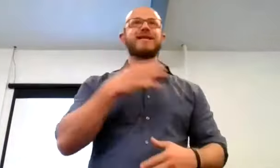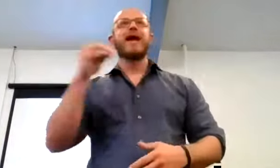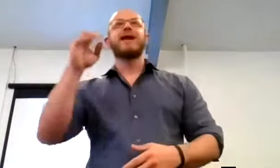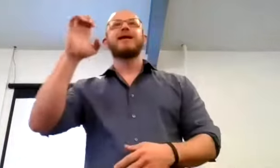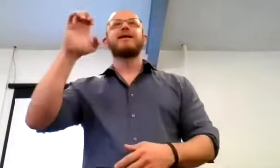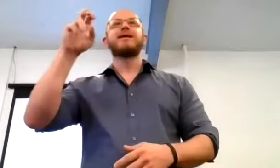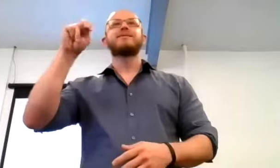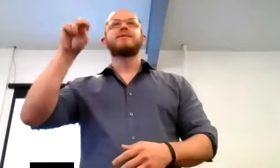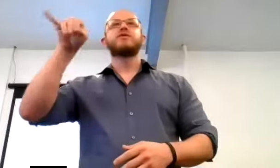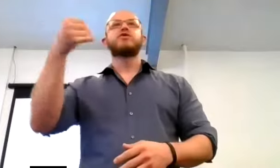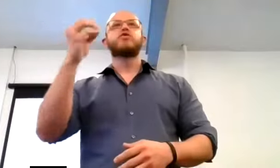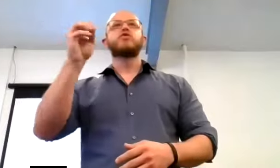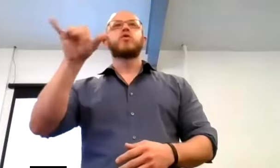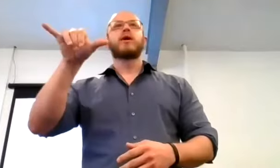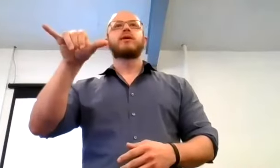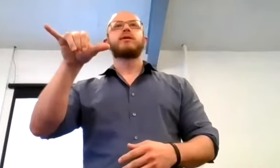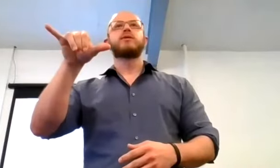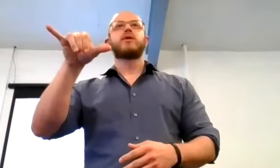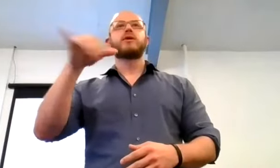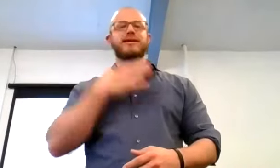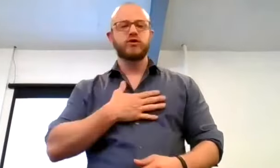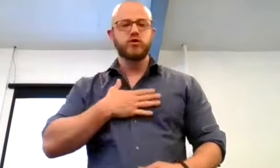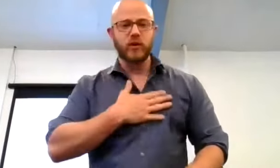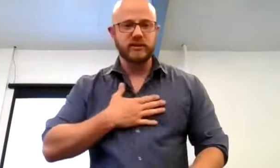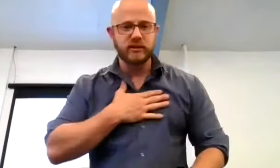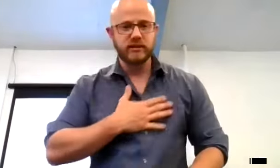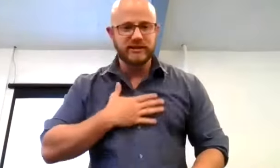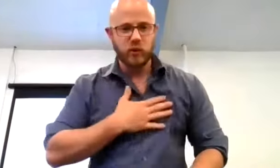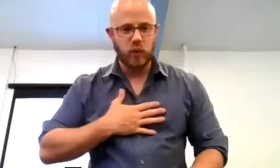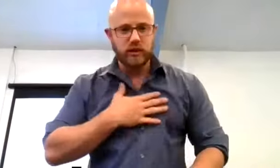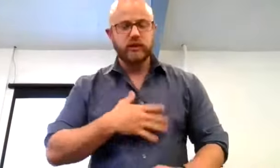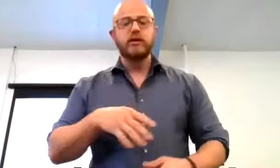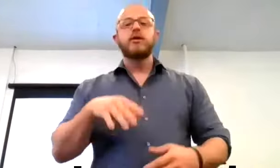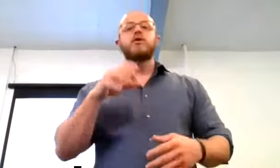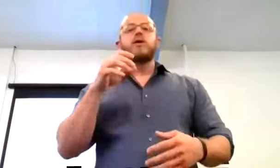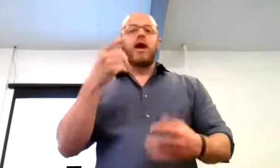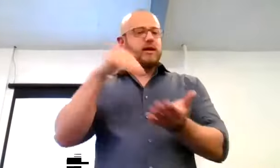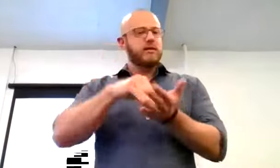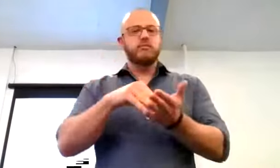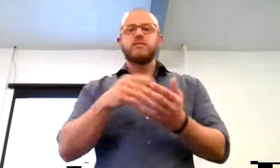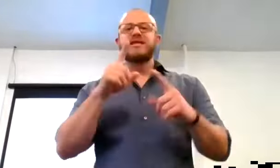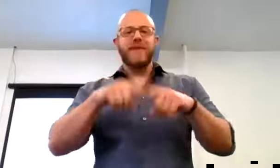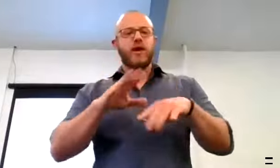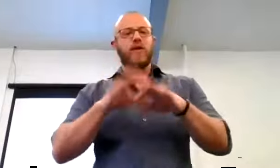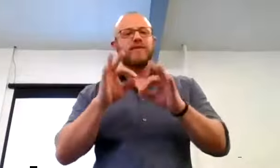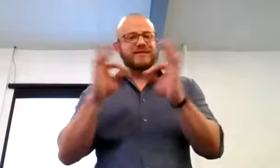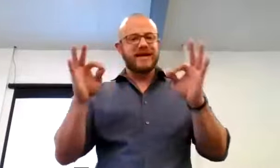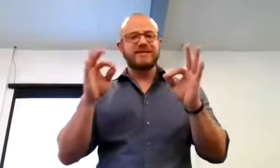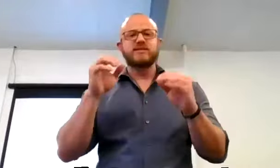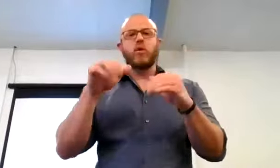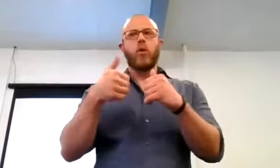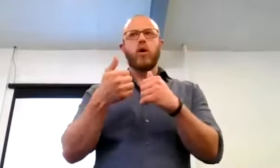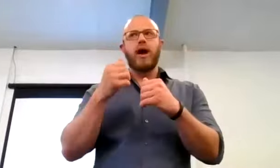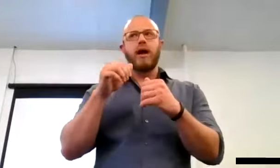with please and enjoy. There's please. Again, it depends on the